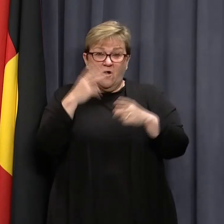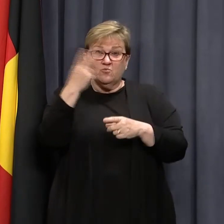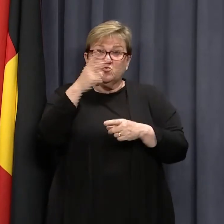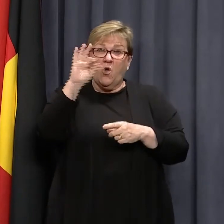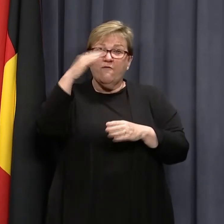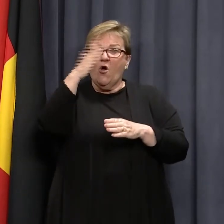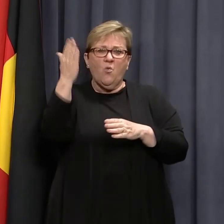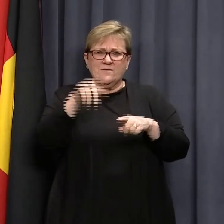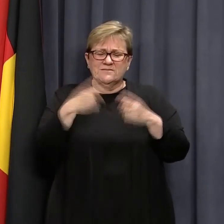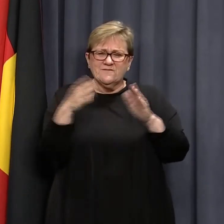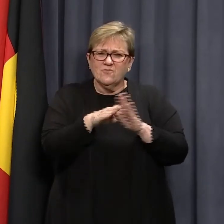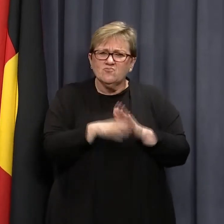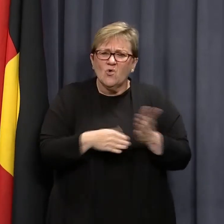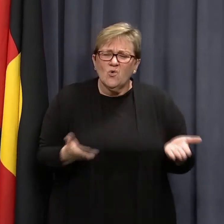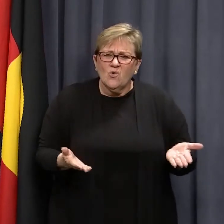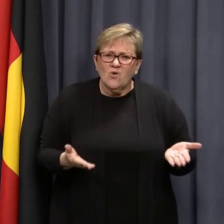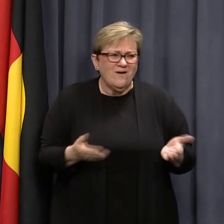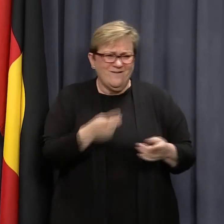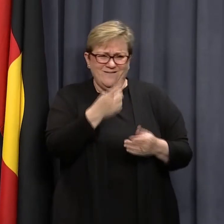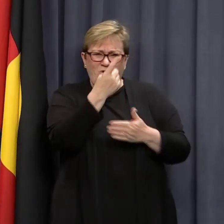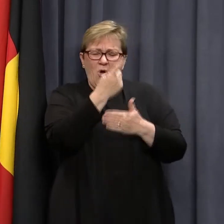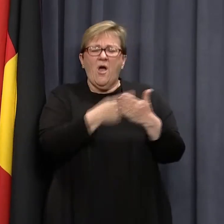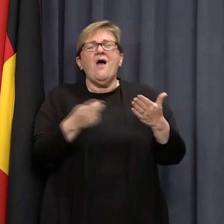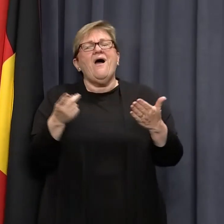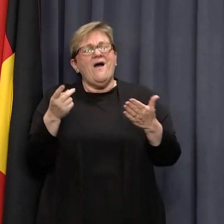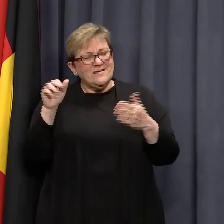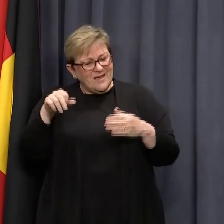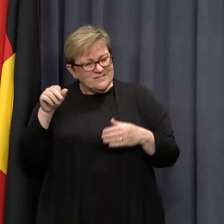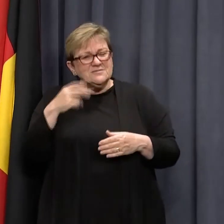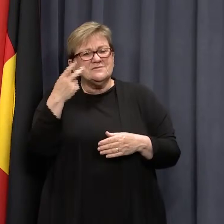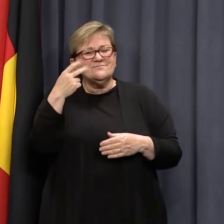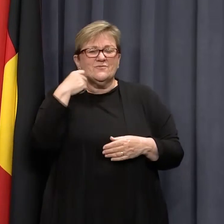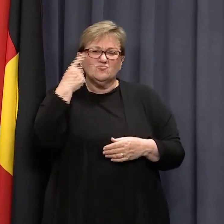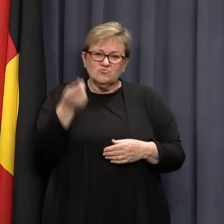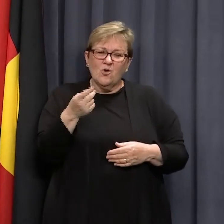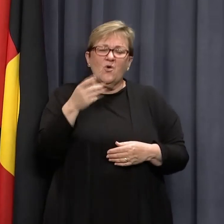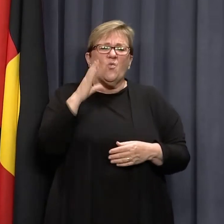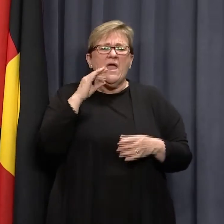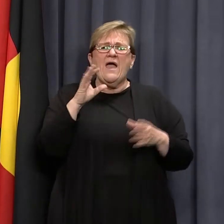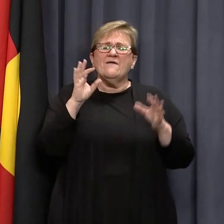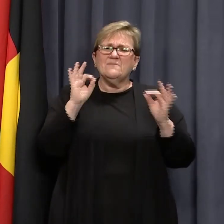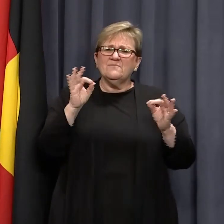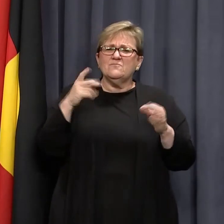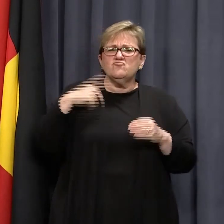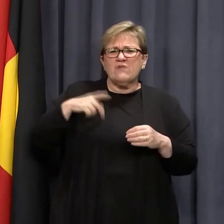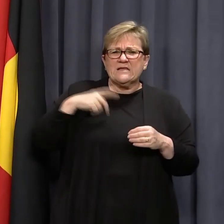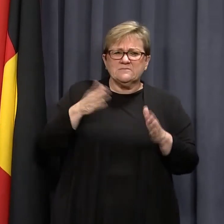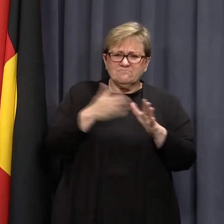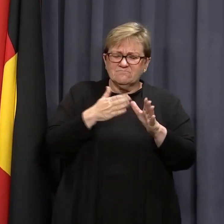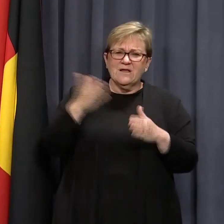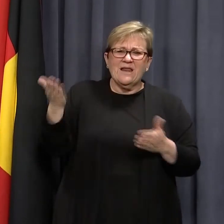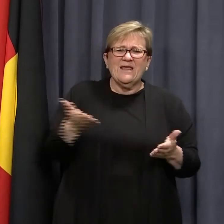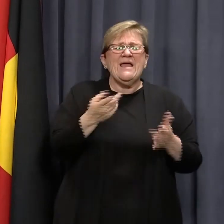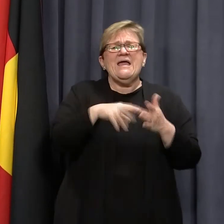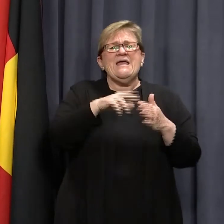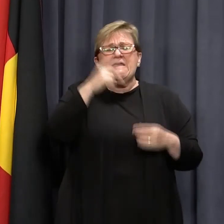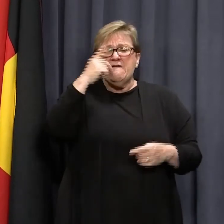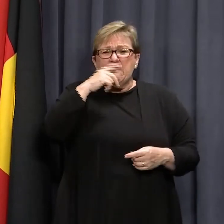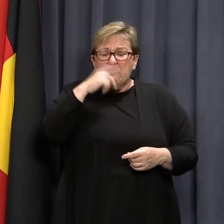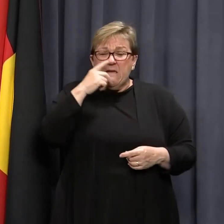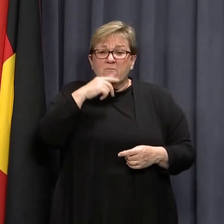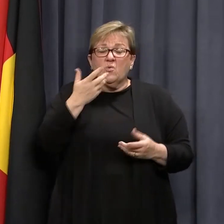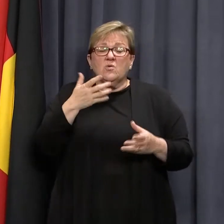though. From 1201. So from 1201, there will be exemptions, but we will look at, and obviously if people are